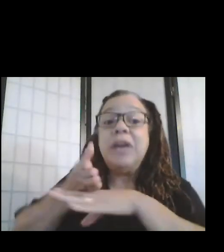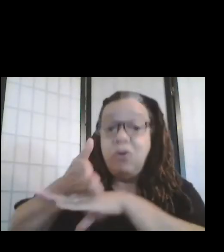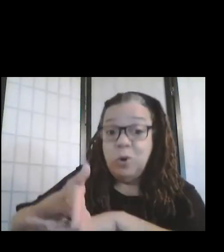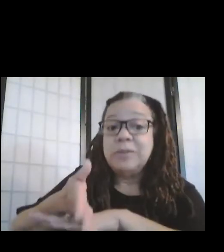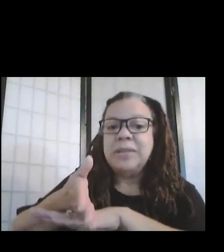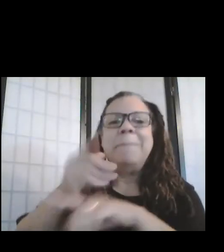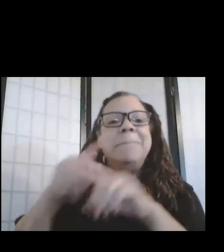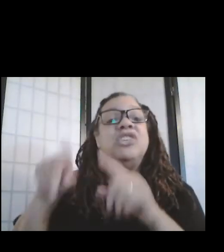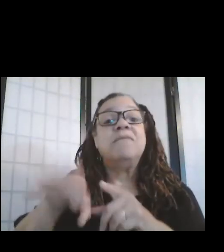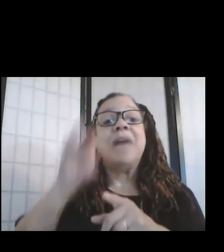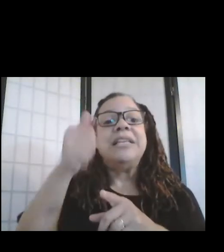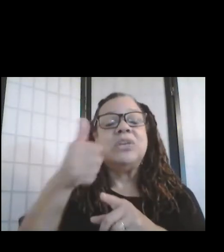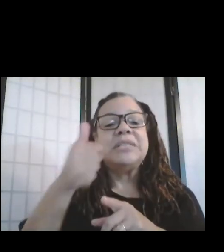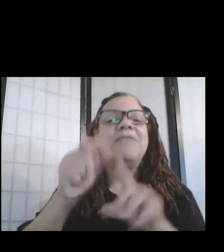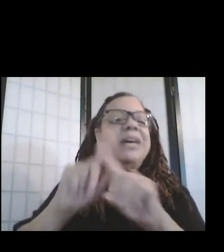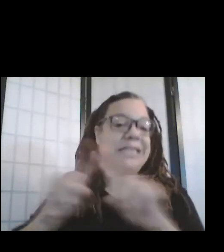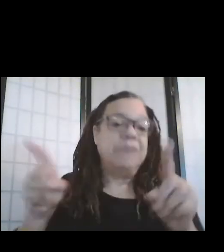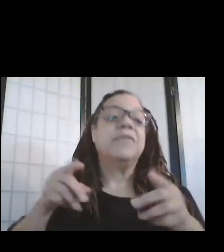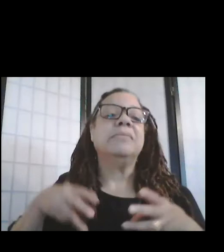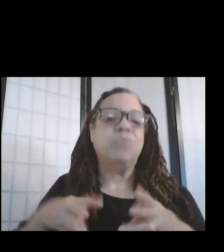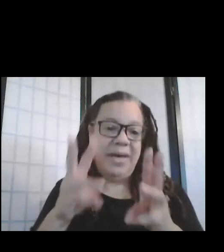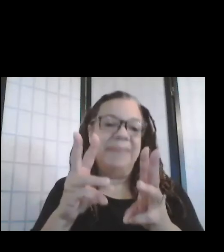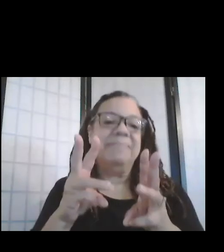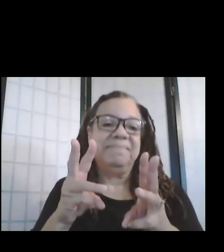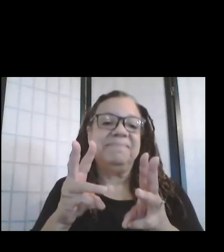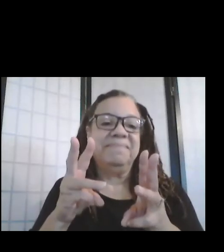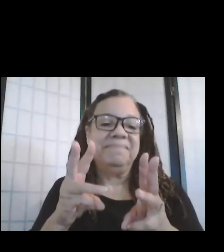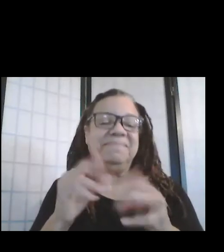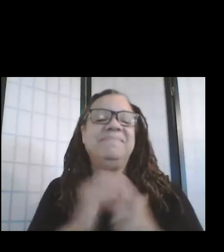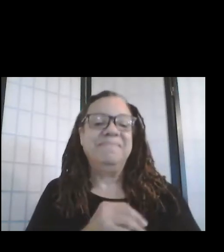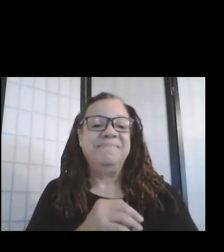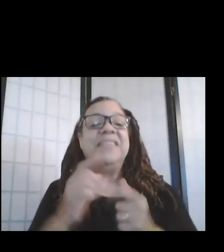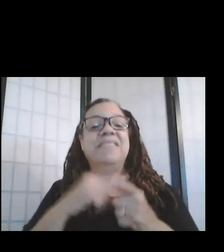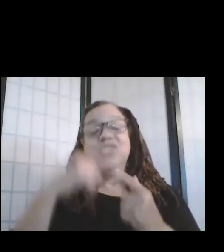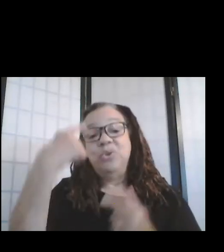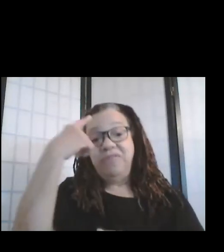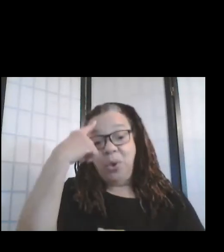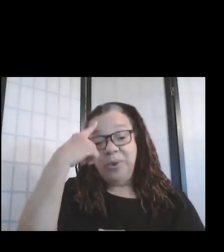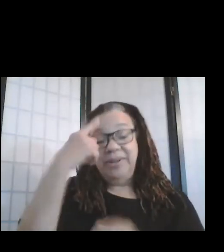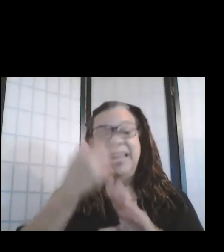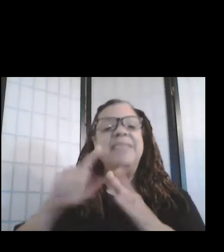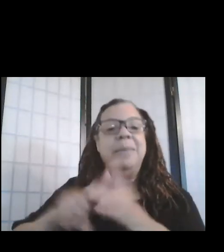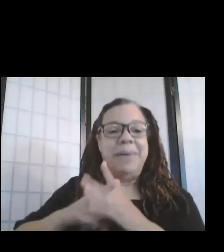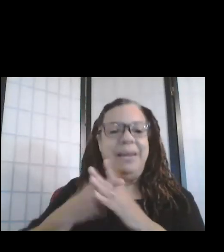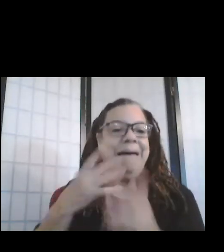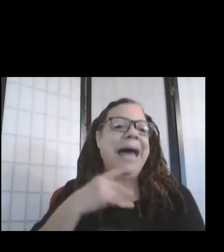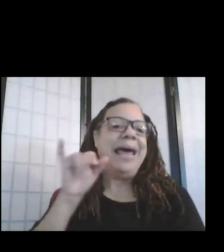you find yourself, you've wound up in a very different place than you thought you were going to when you set out. And I kind of like